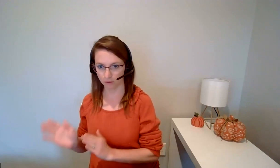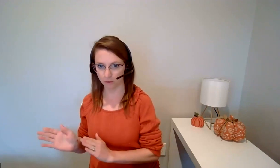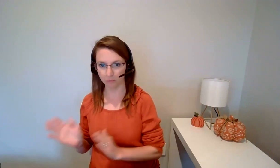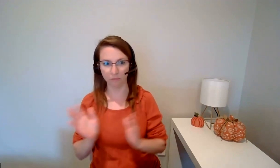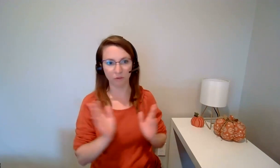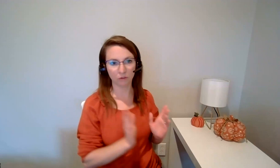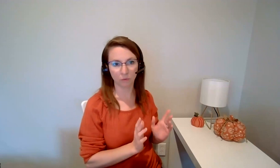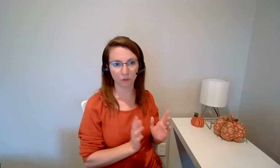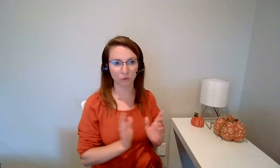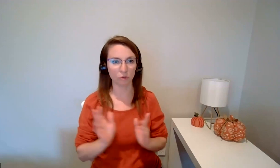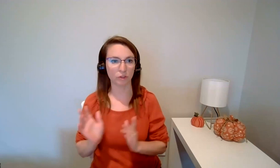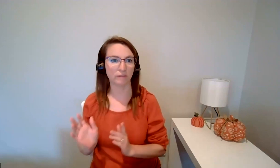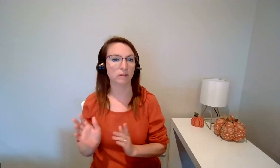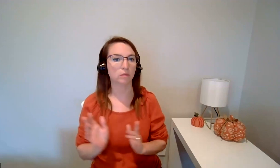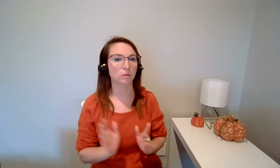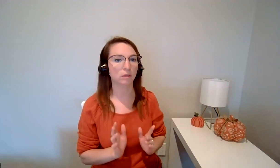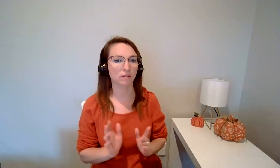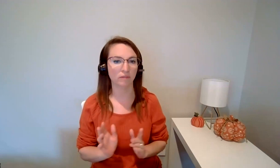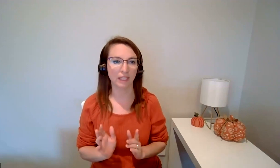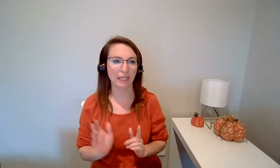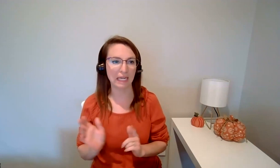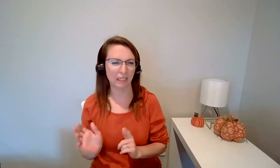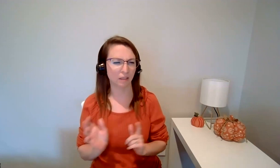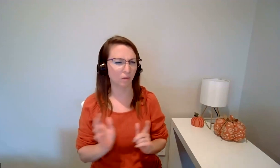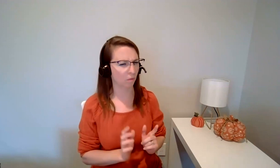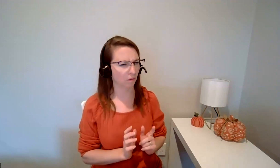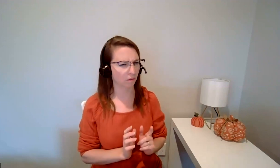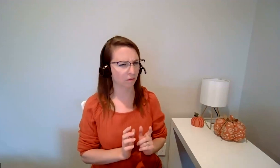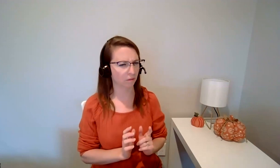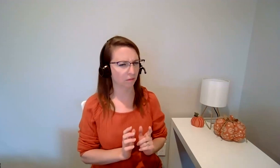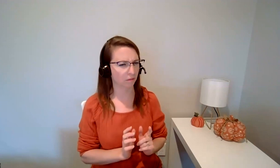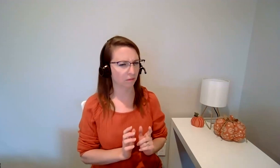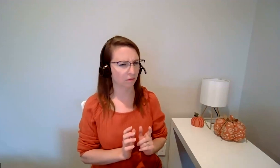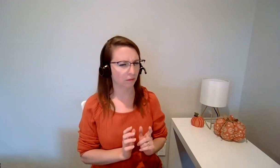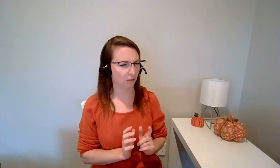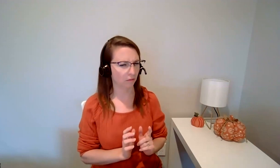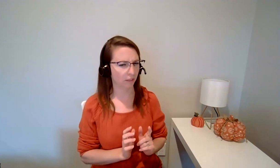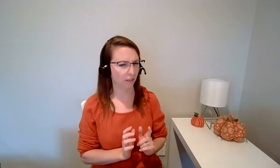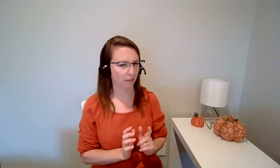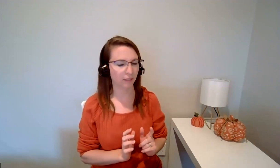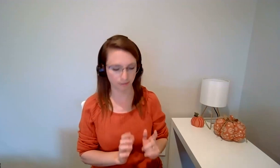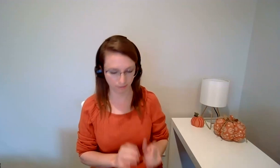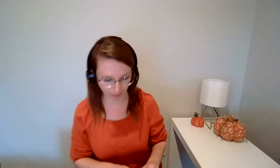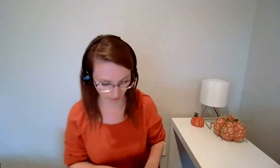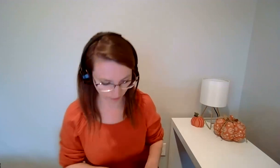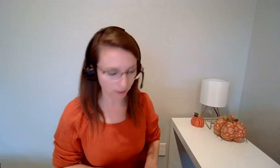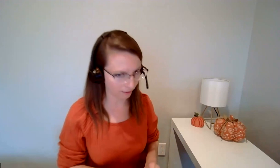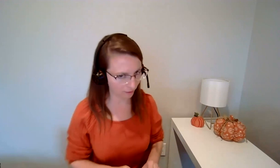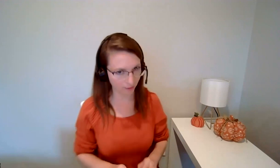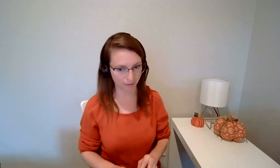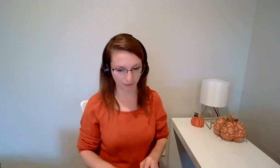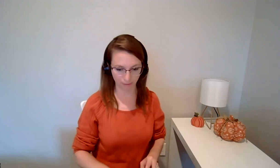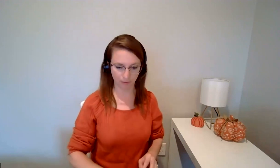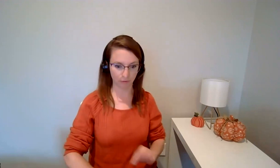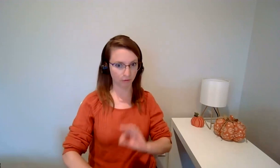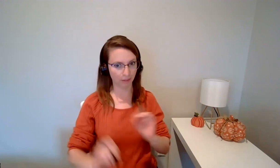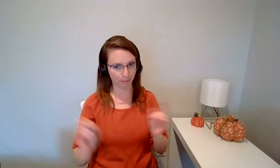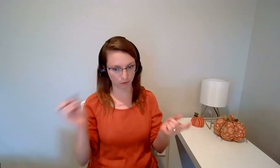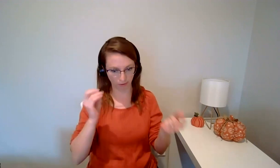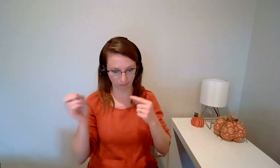you do a shoulder shift to convey and an or. Did I do that yet? Yes. Okay. I thought I did, but I was trying to make sure I